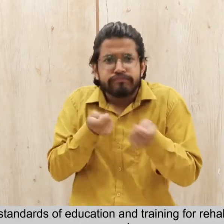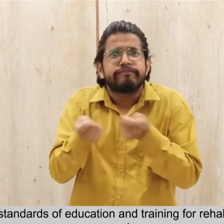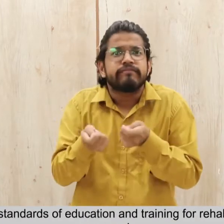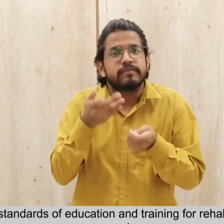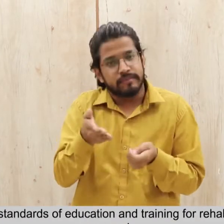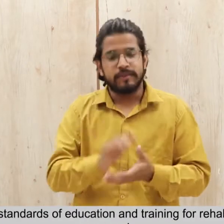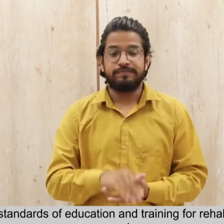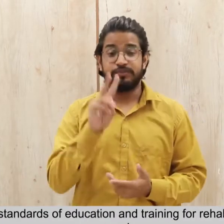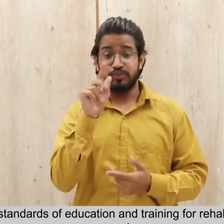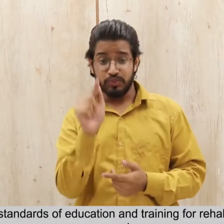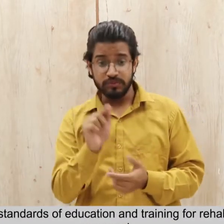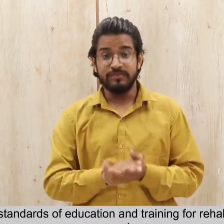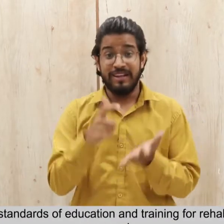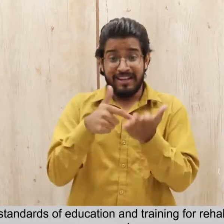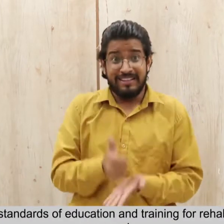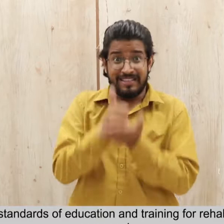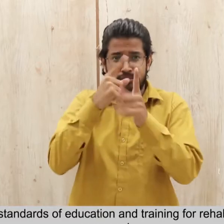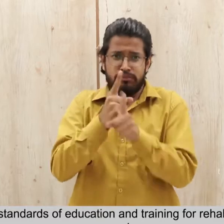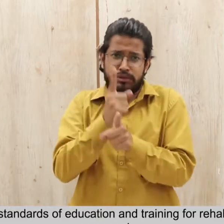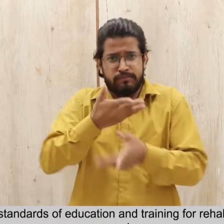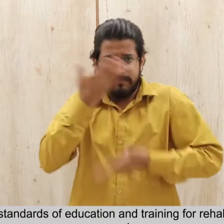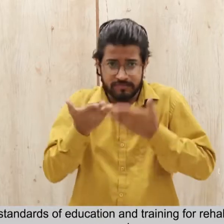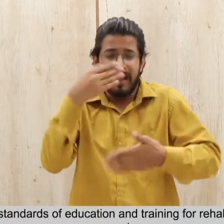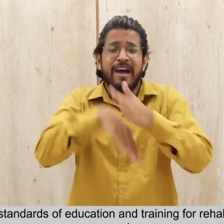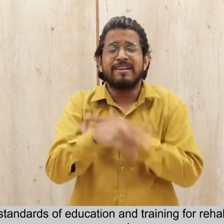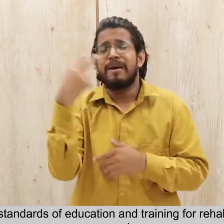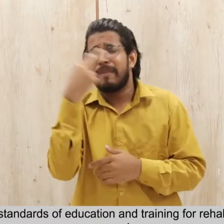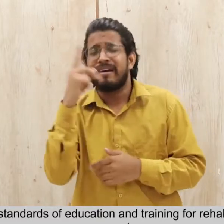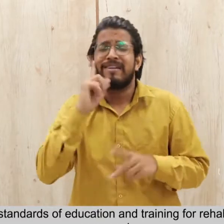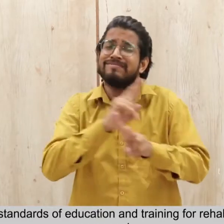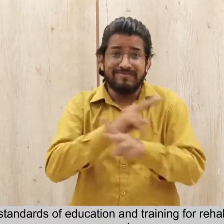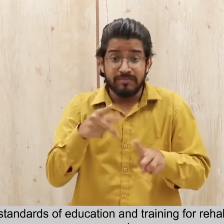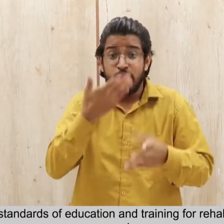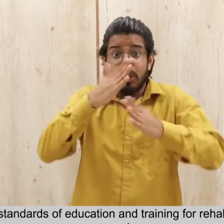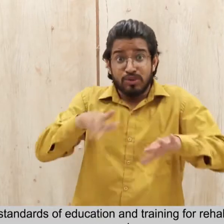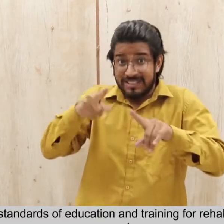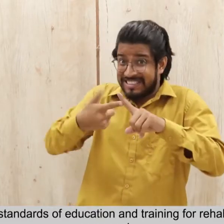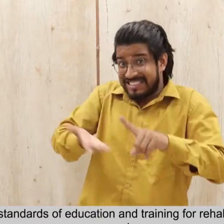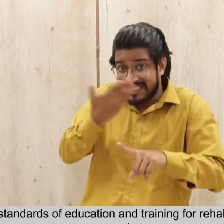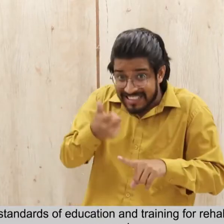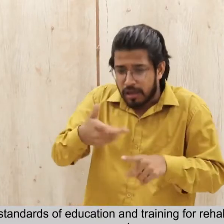to prescribe minimum standards of education and training for rehabilitation professionals personnel,